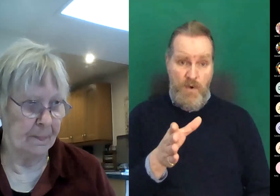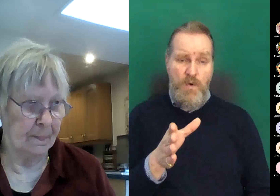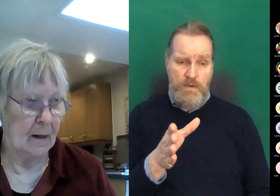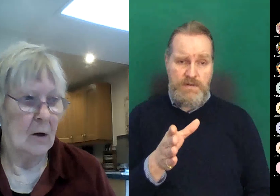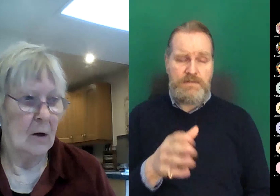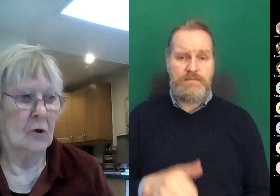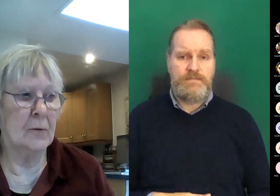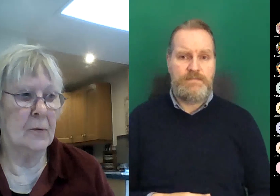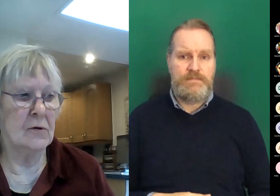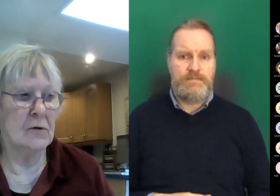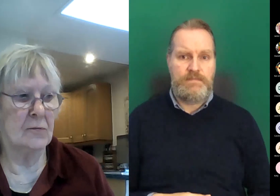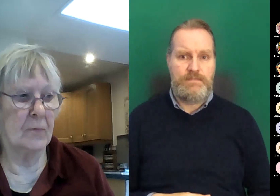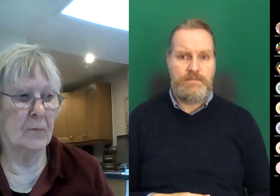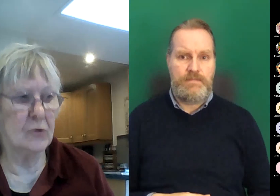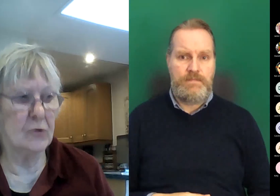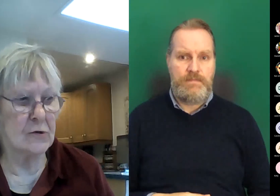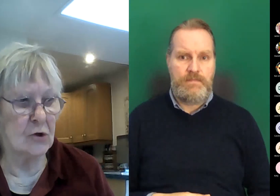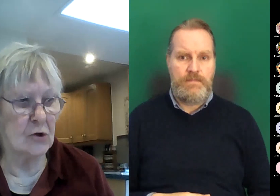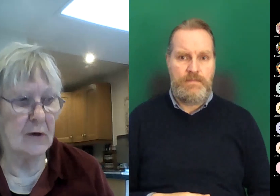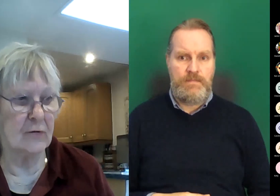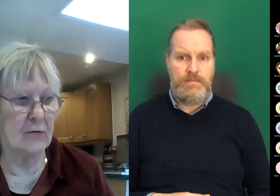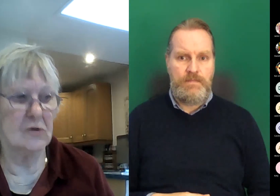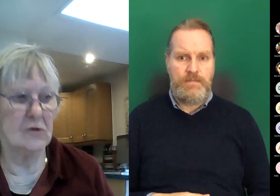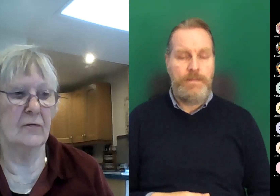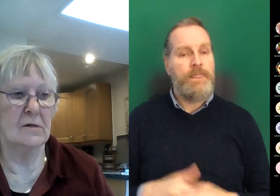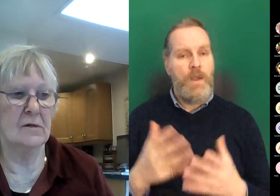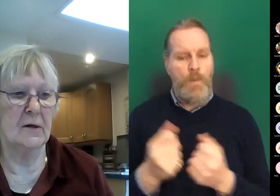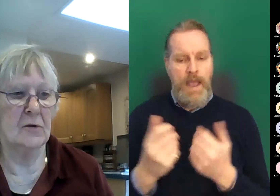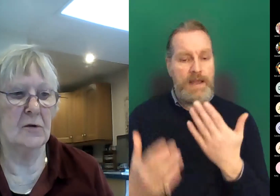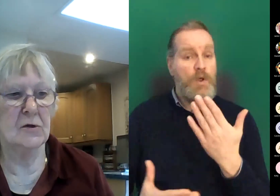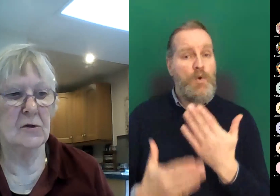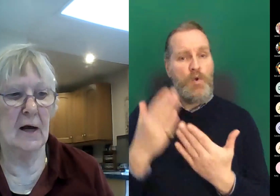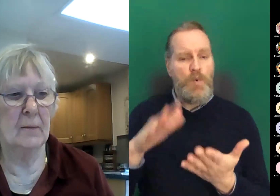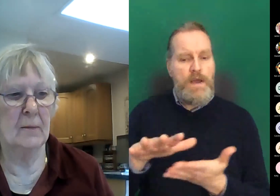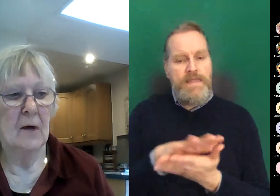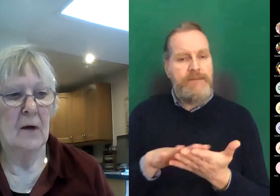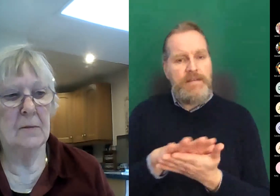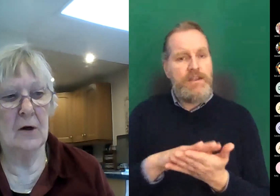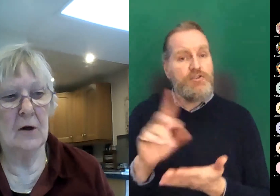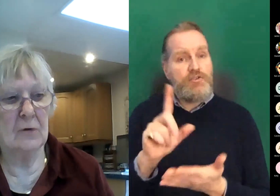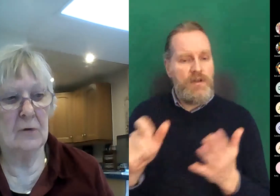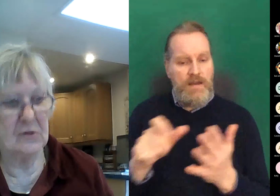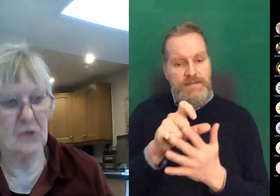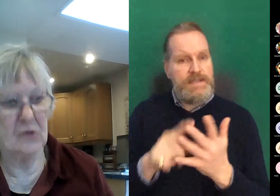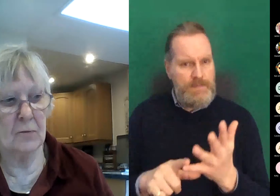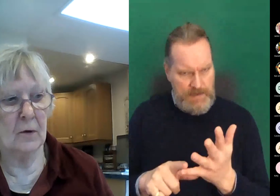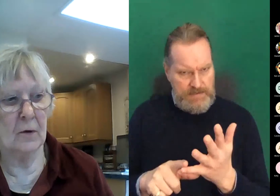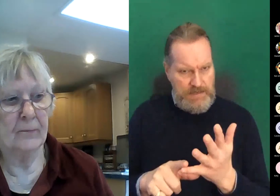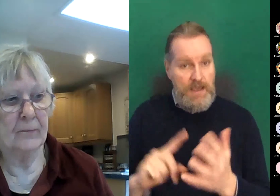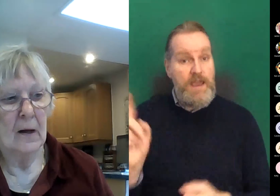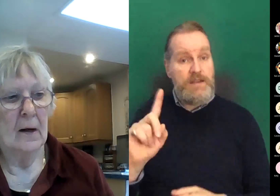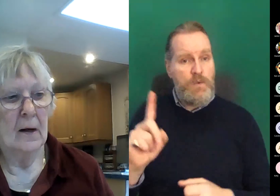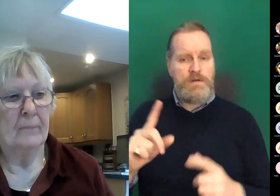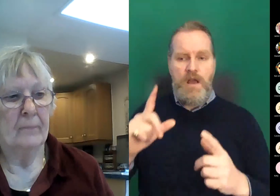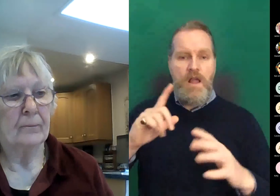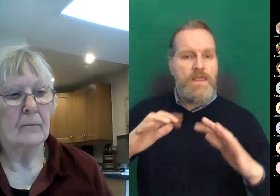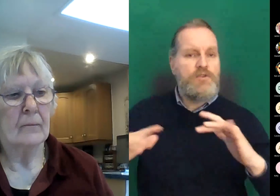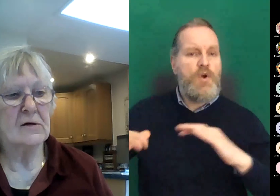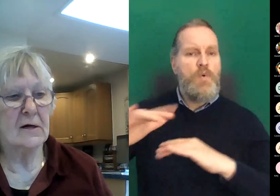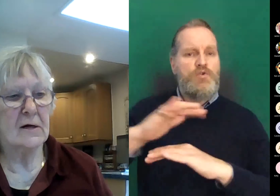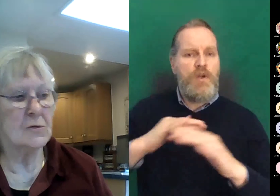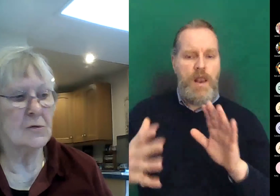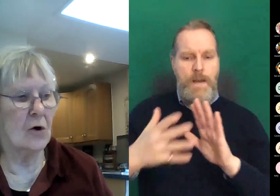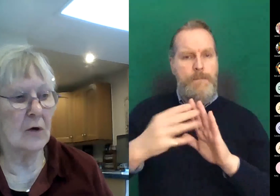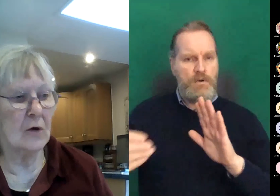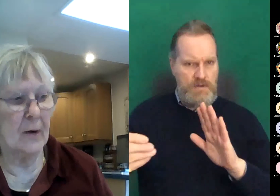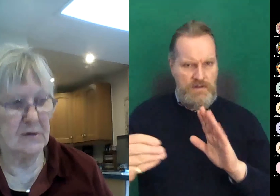ourselves. UPS produced a new definition of disability, which came to be known as the social model.